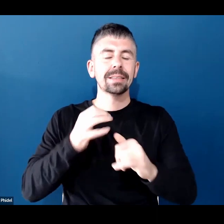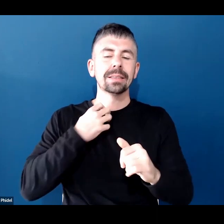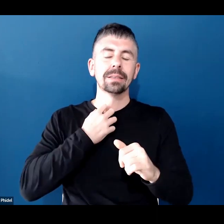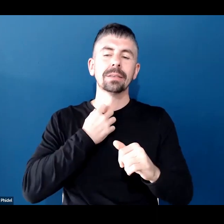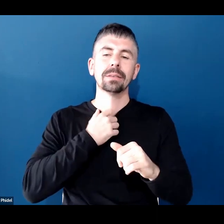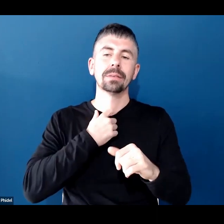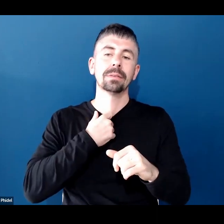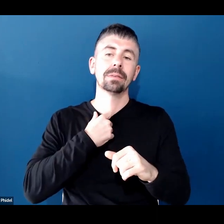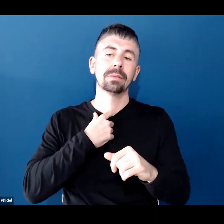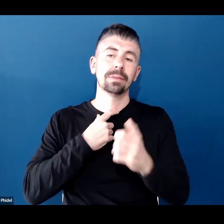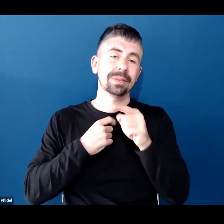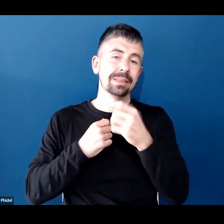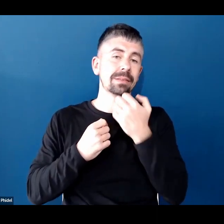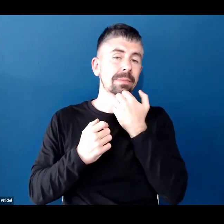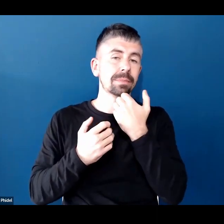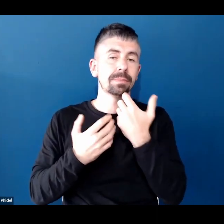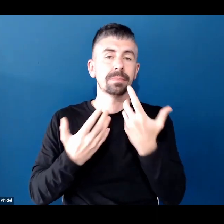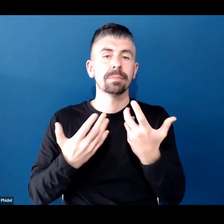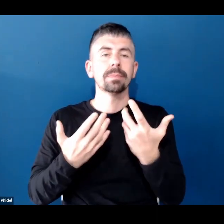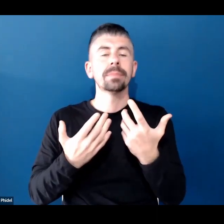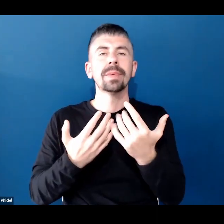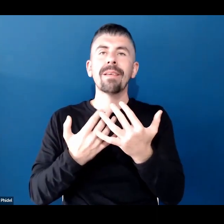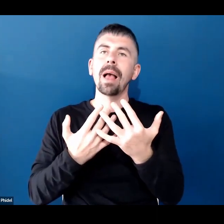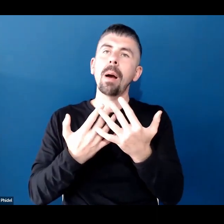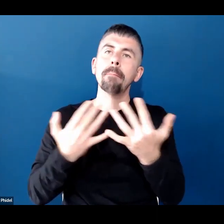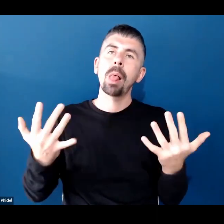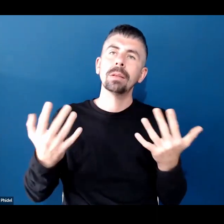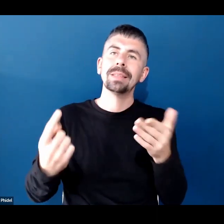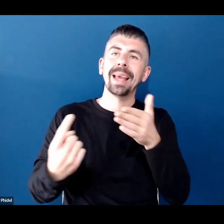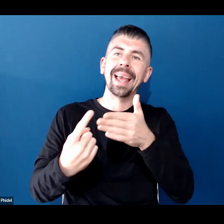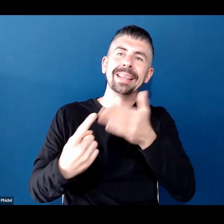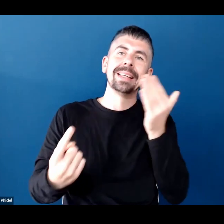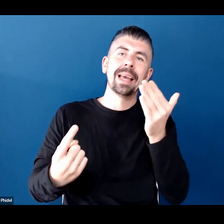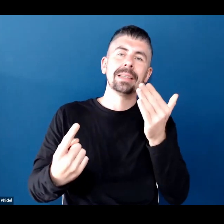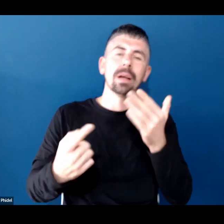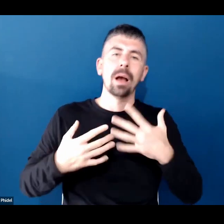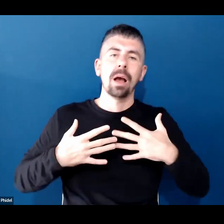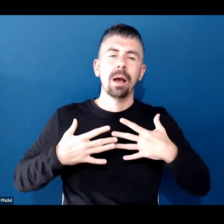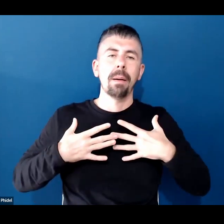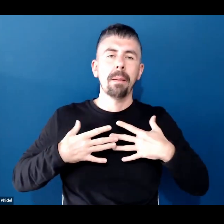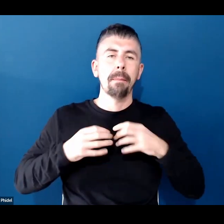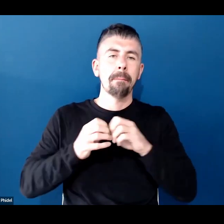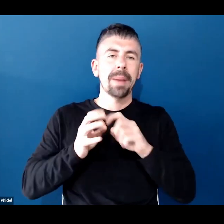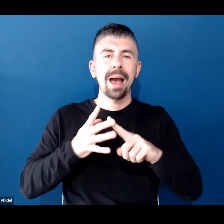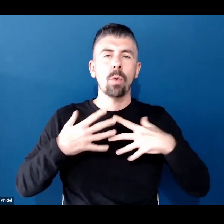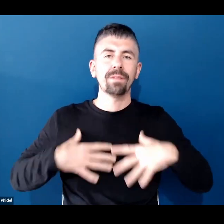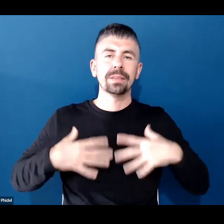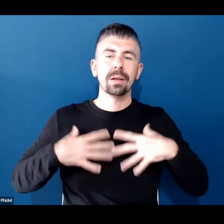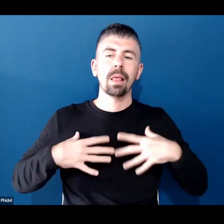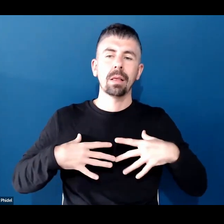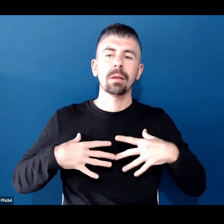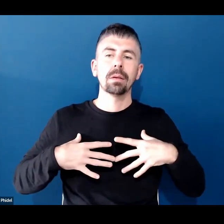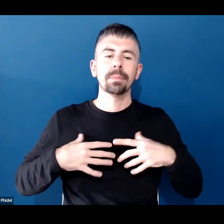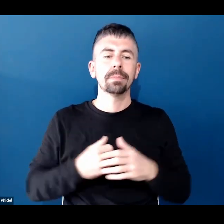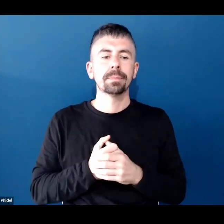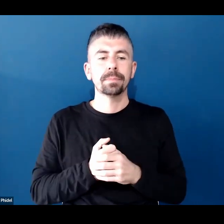of numbers, but it's, let's say, a kind of multi-indicator biophysical rationing protocol. Yeah, I hear